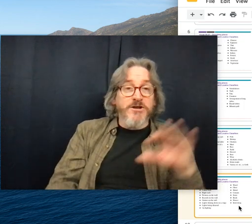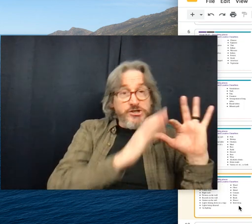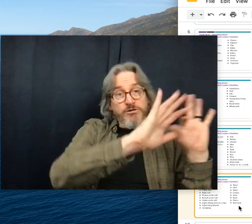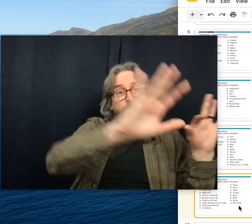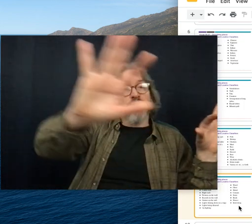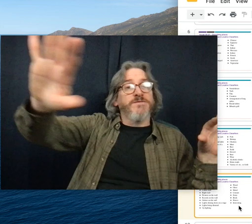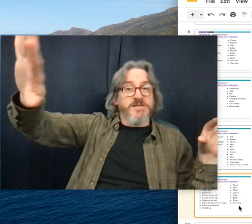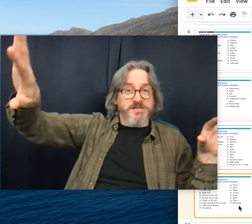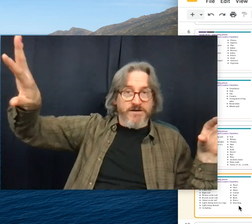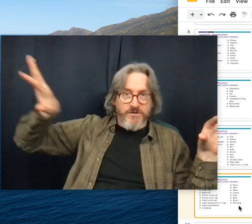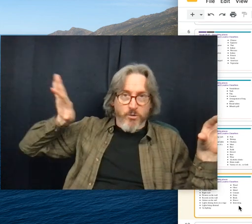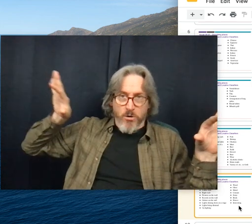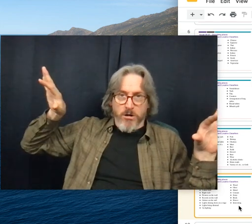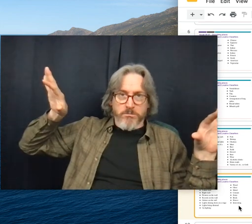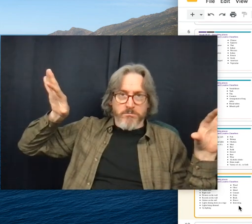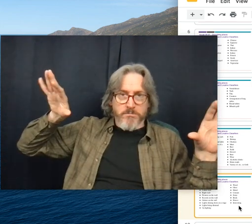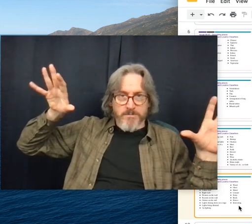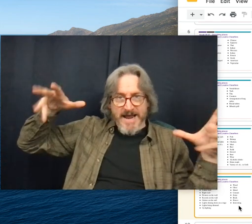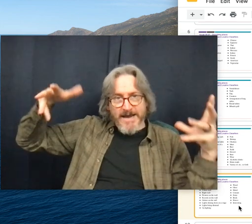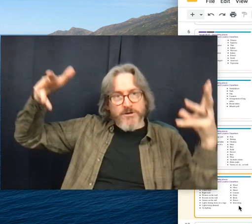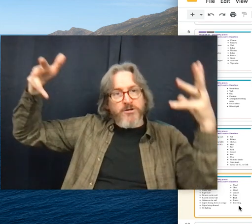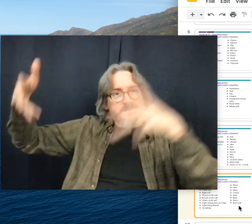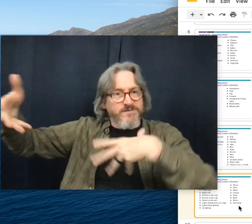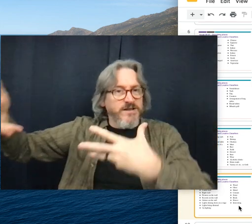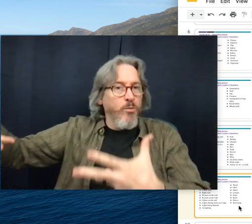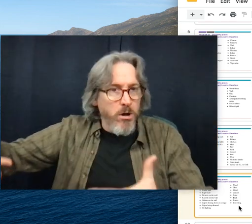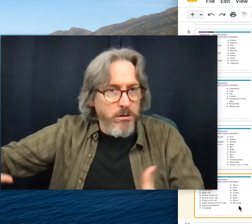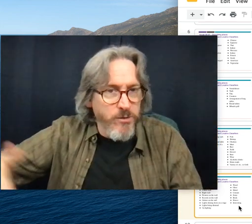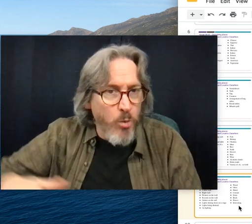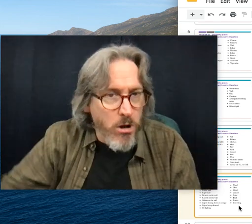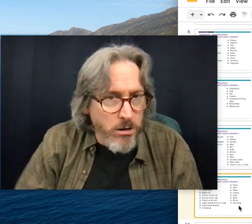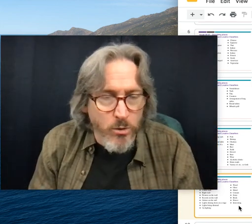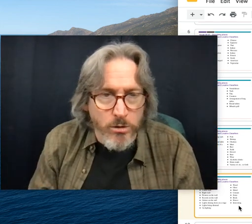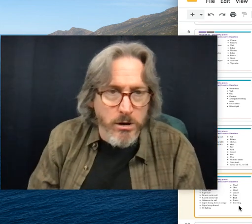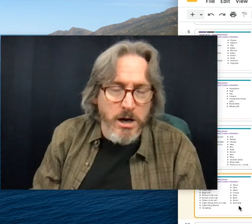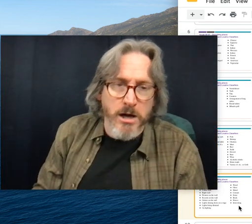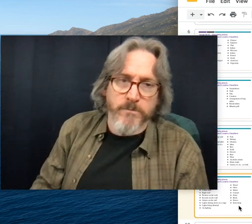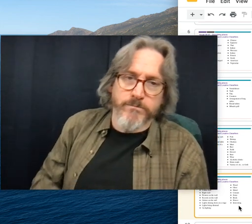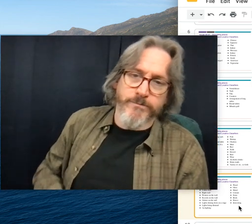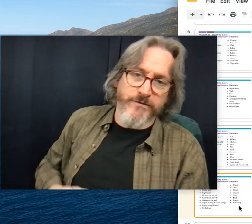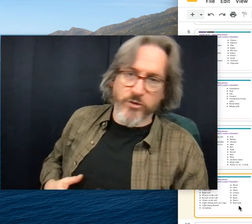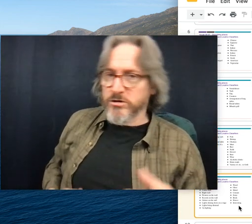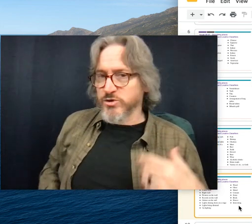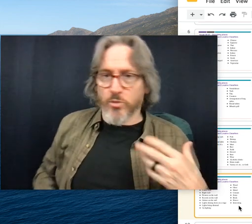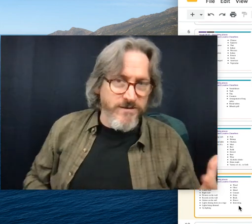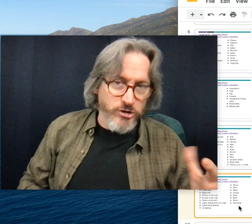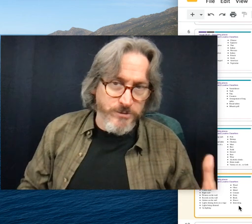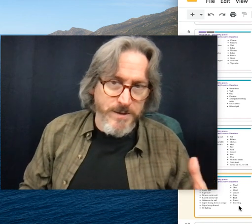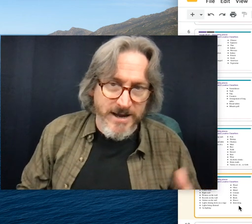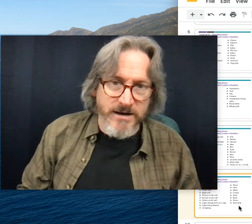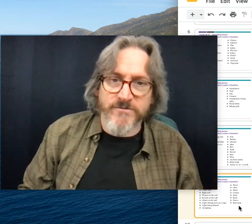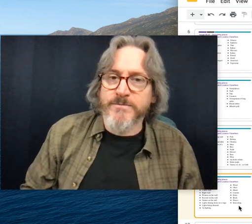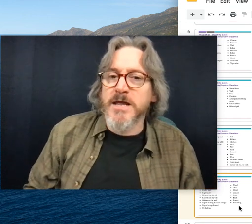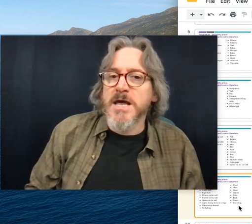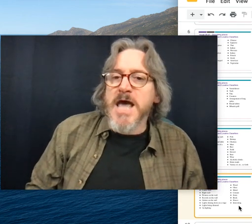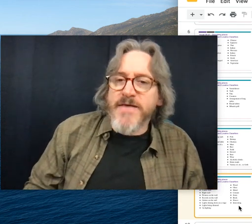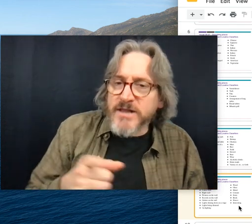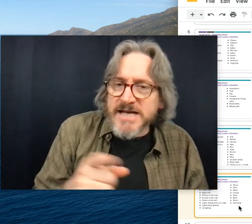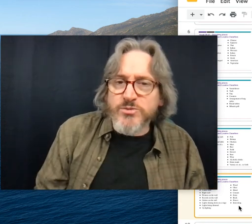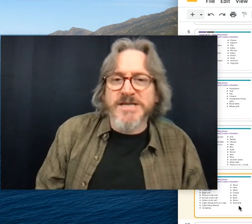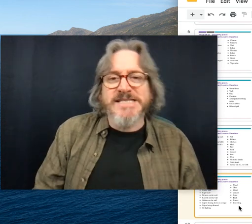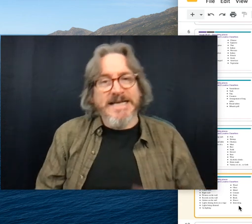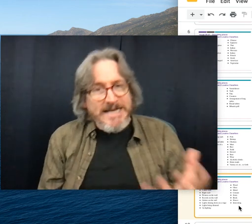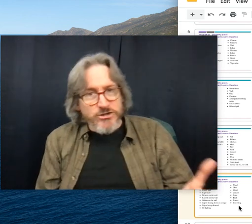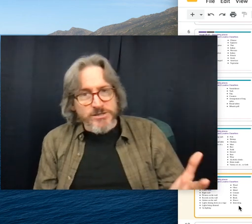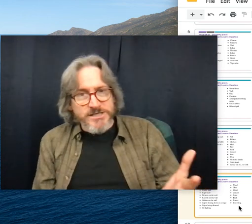And then the descriptions of the stuff on the wall and stuff that the wall or the floors or whatever could be made of. And